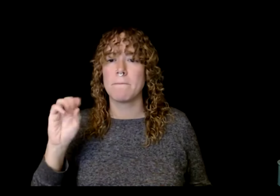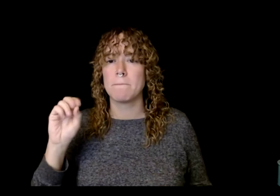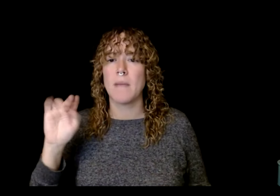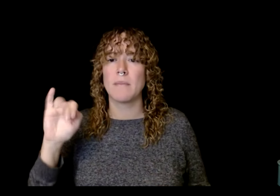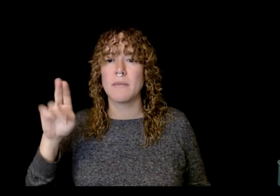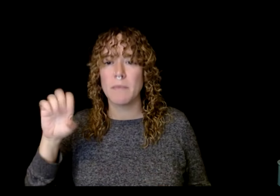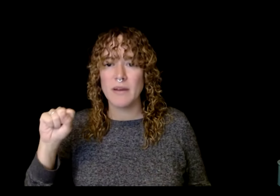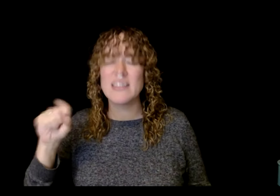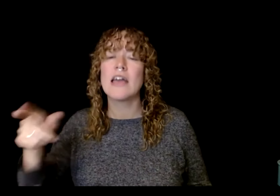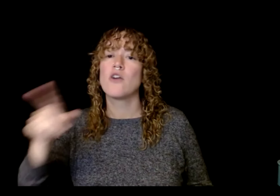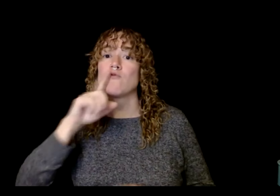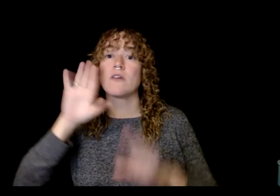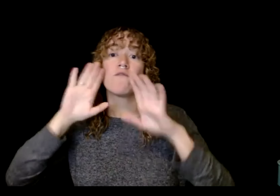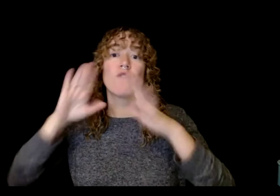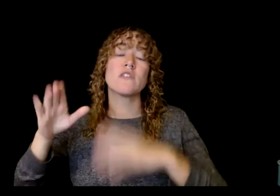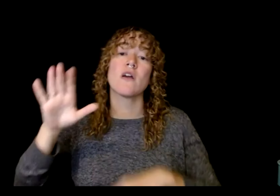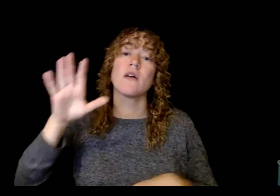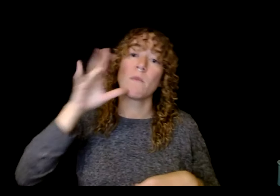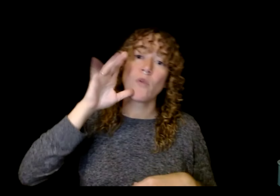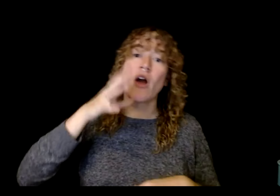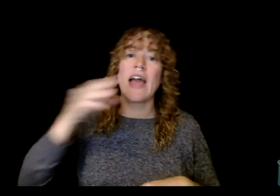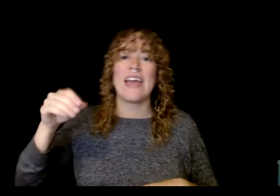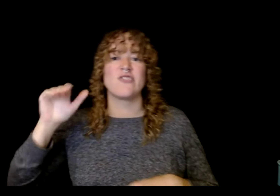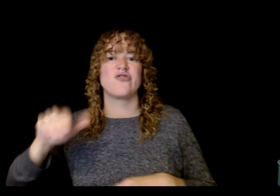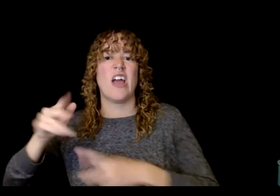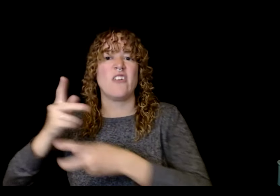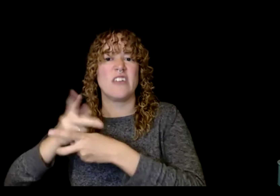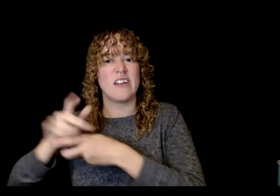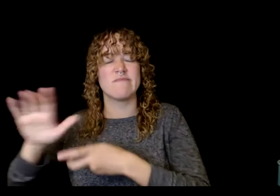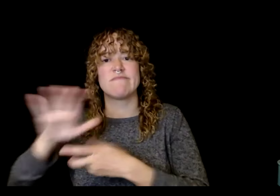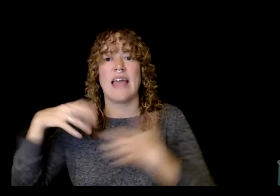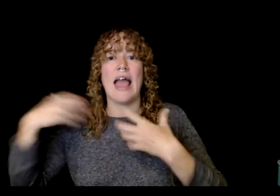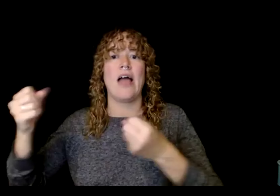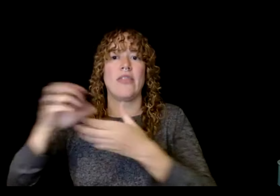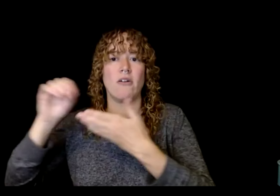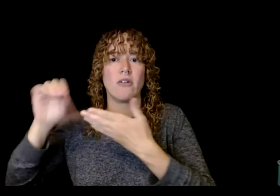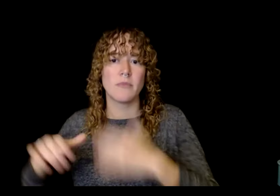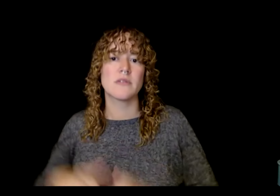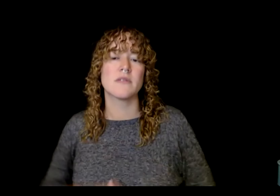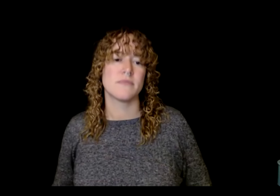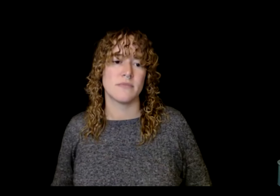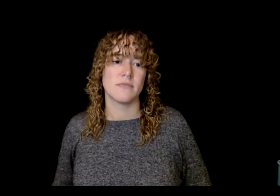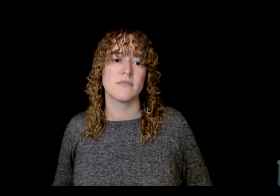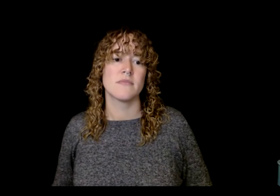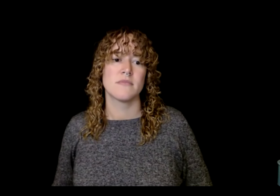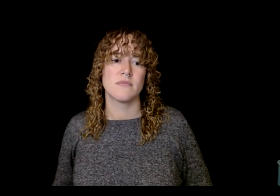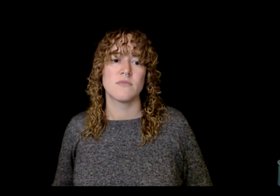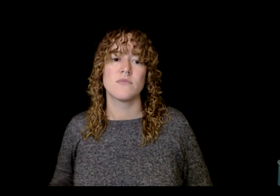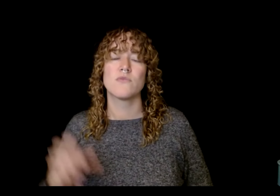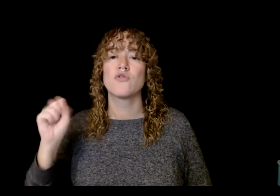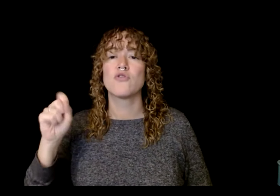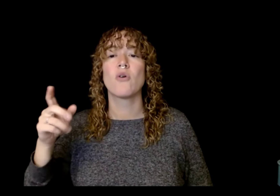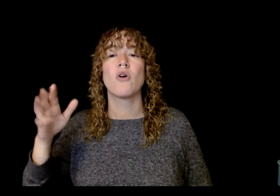child health care outcomes. So we know the importance of the critical investment of a